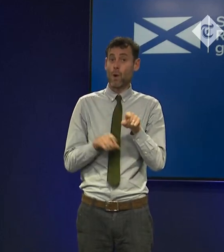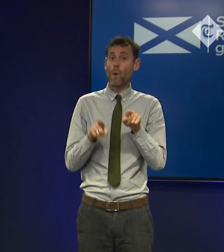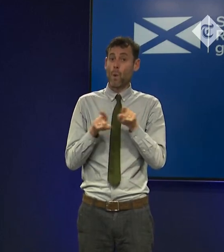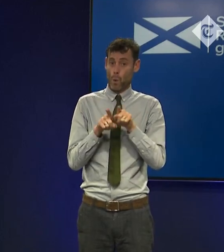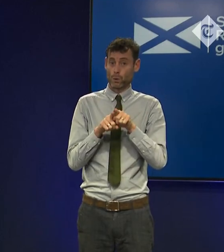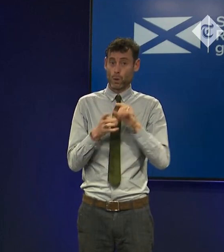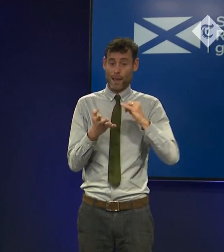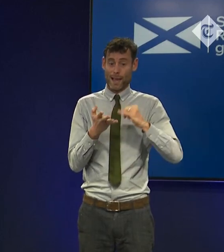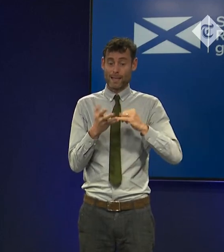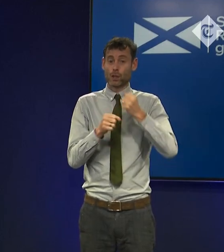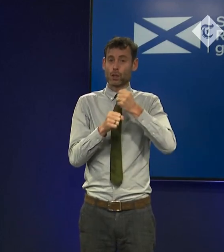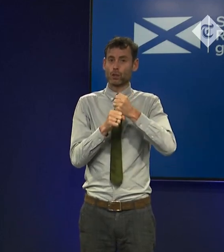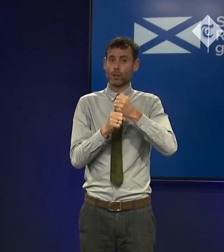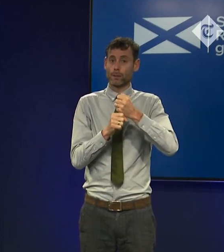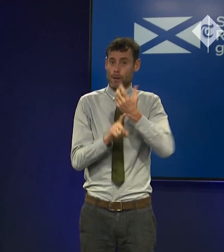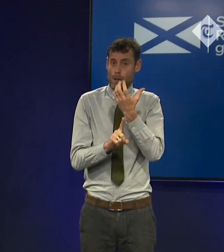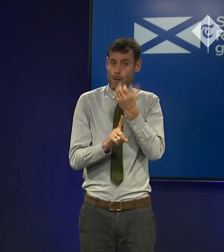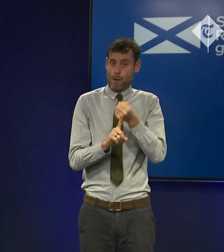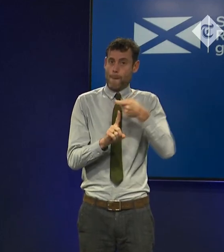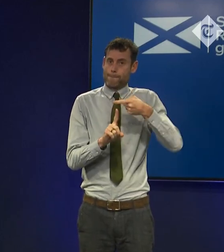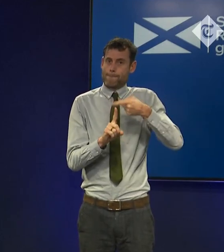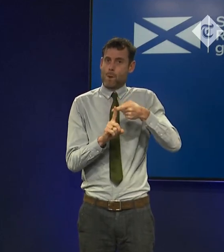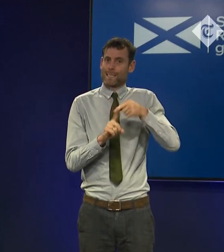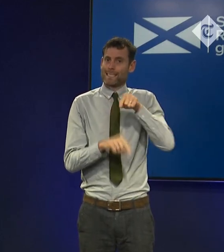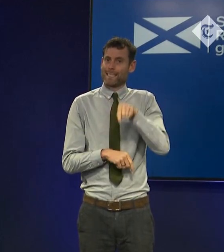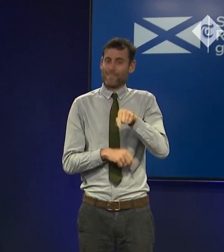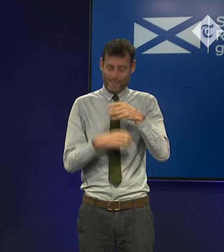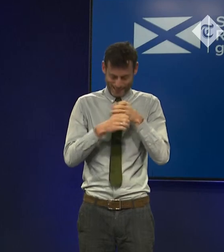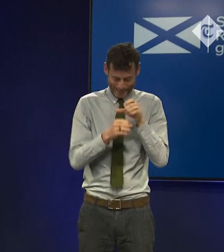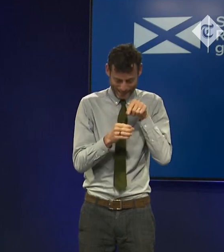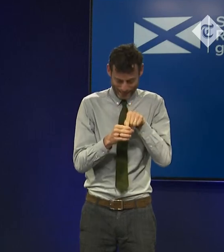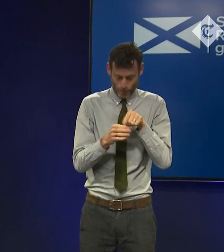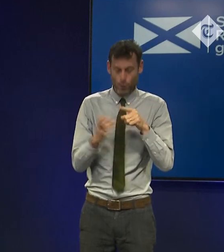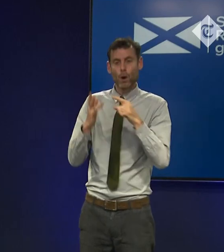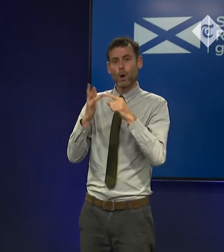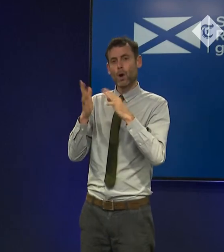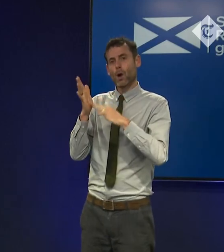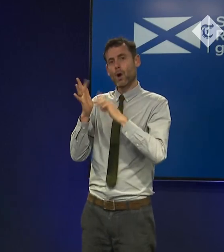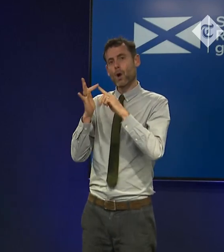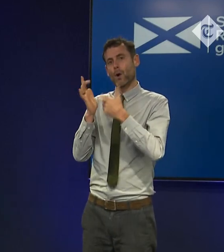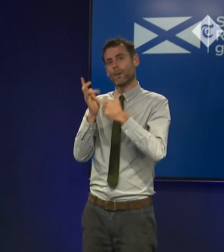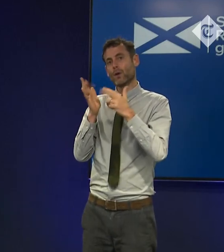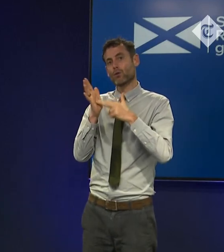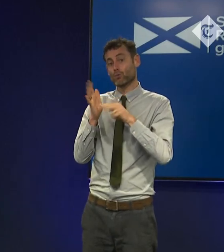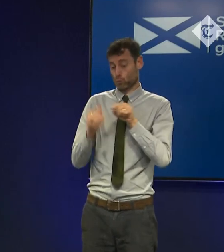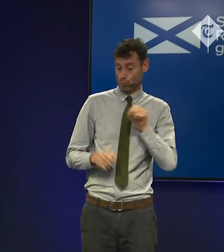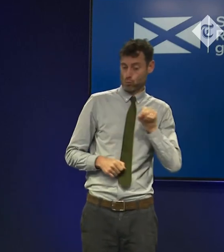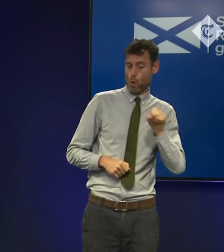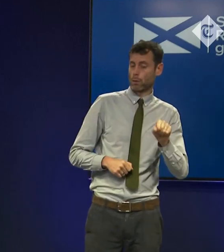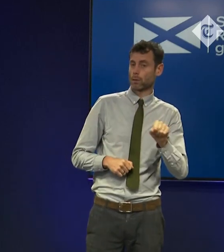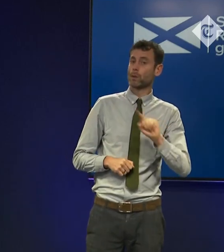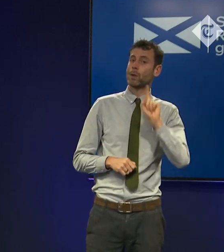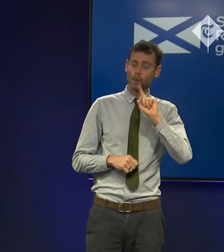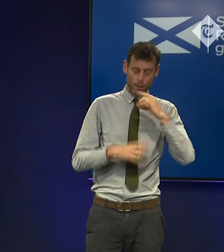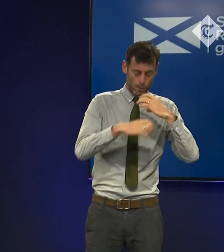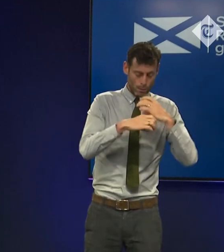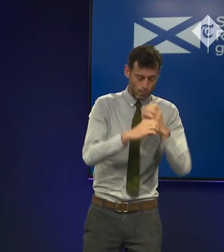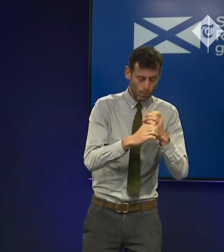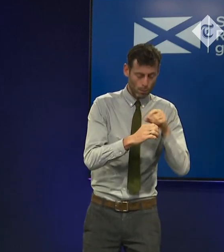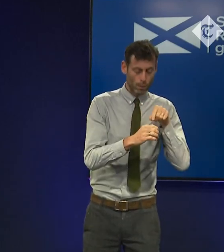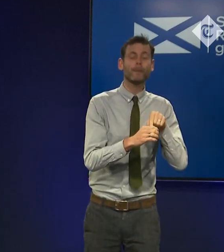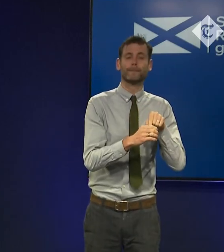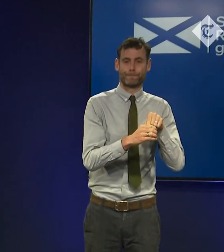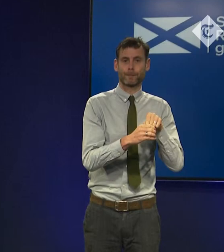gene positivity. With this new variant, Omicron, one of the features that we're seeing with that just now is we're once